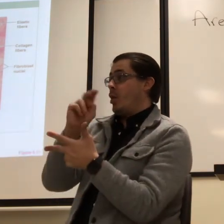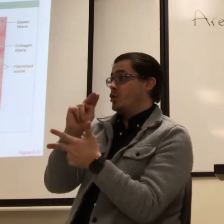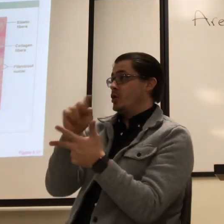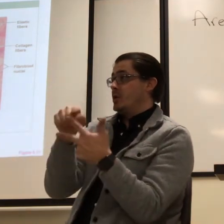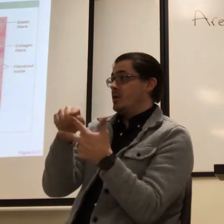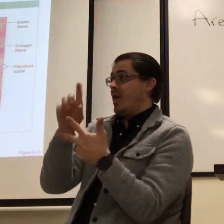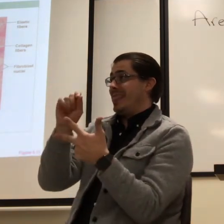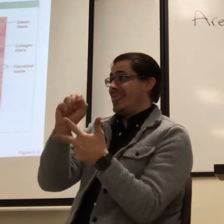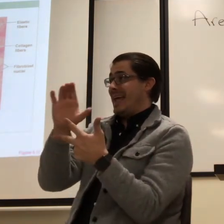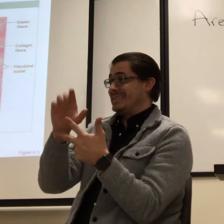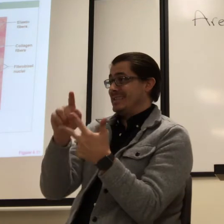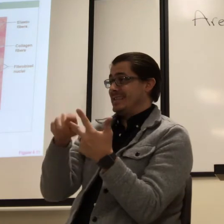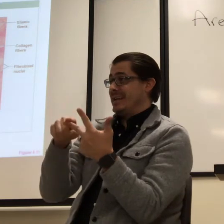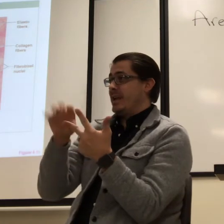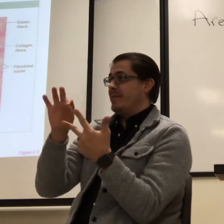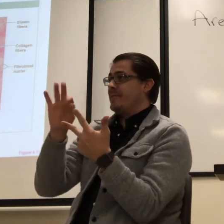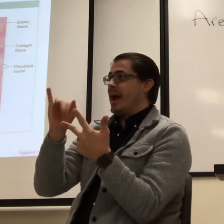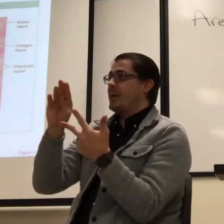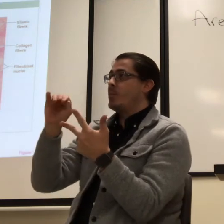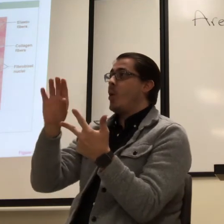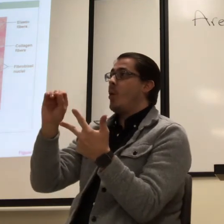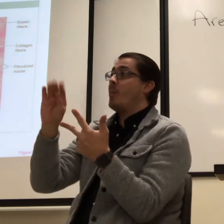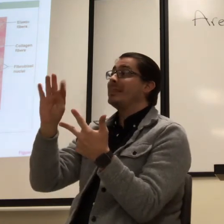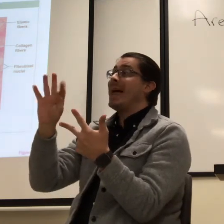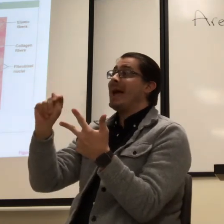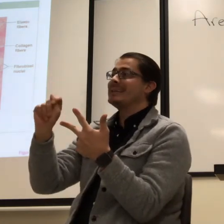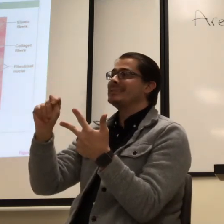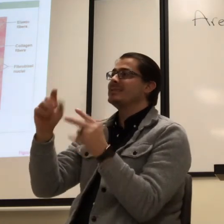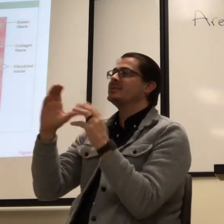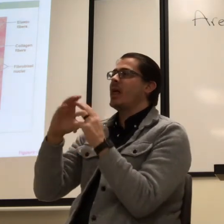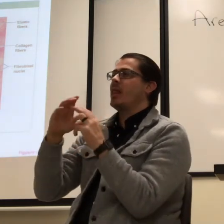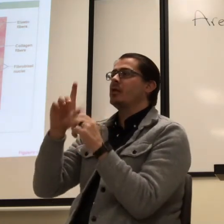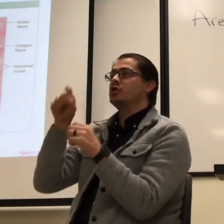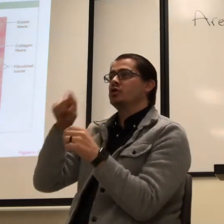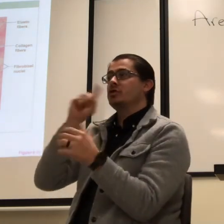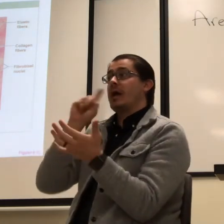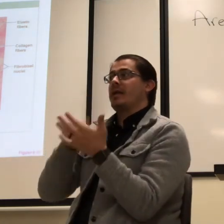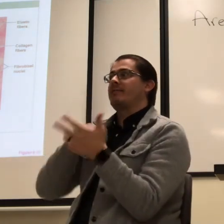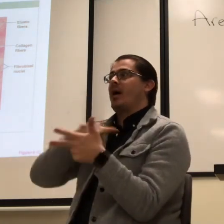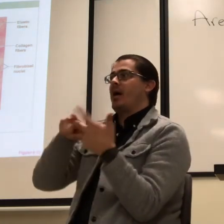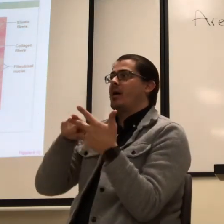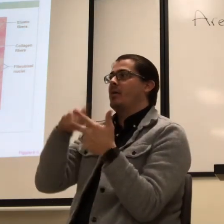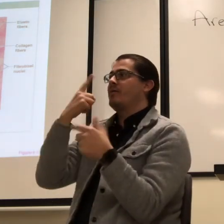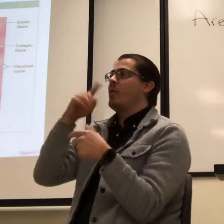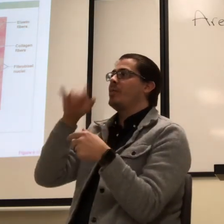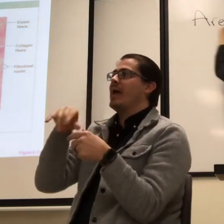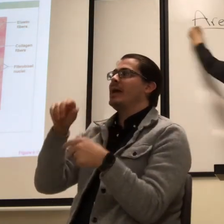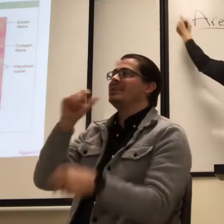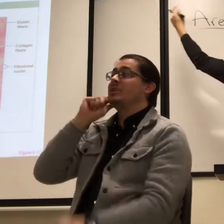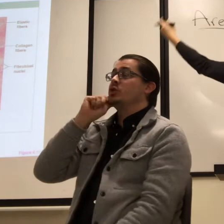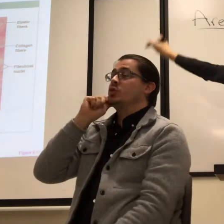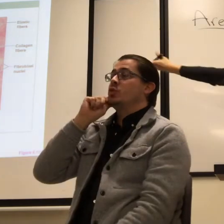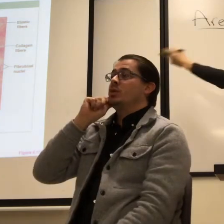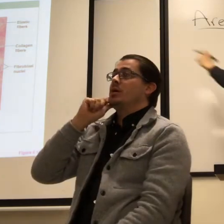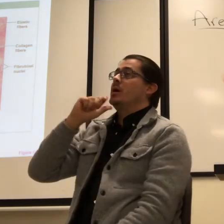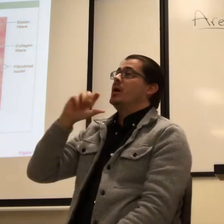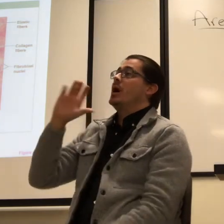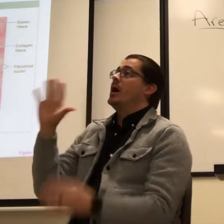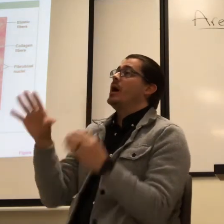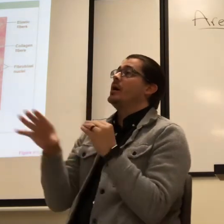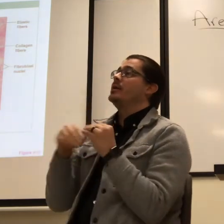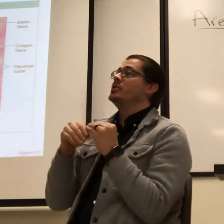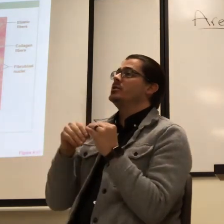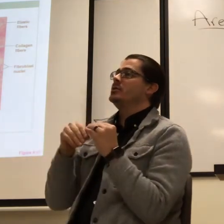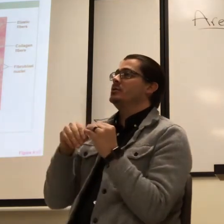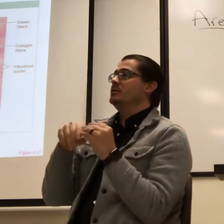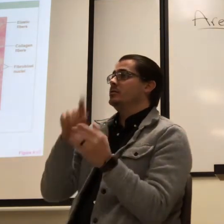the fibroblast cells. Those are the three things I would have you identify in this tissue, in addition to